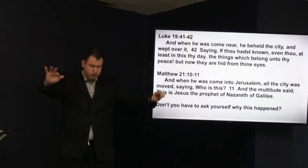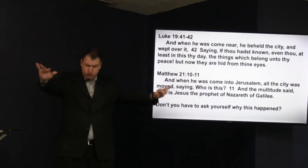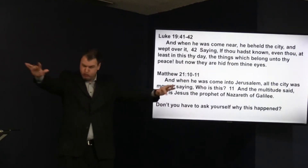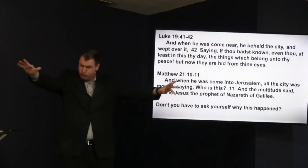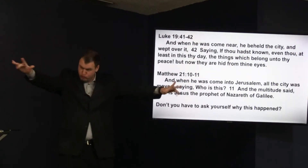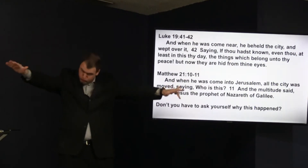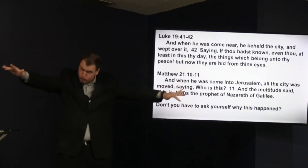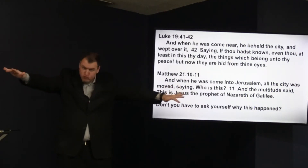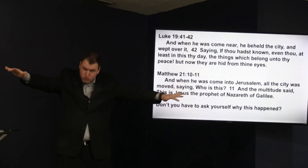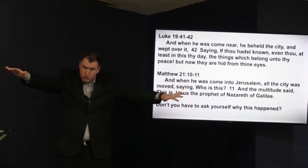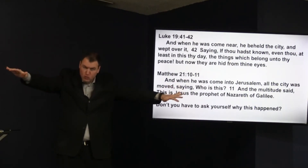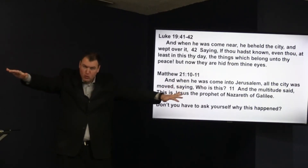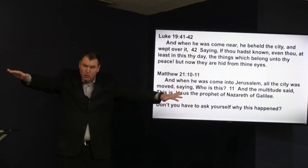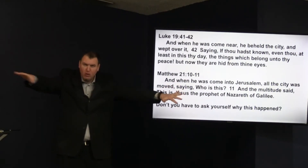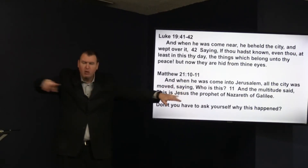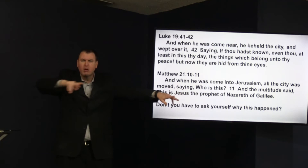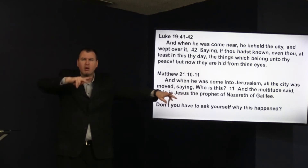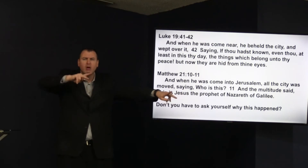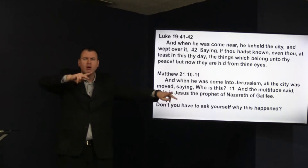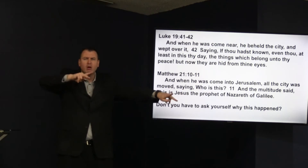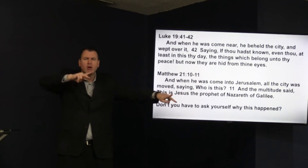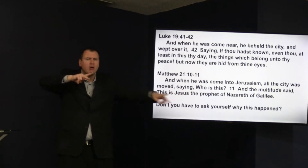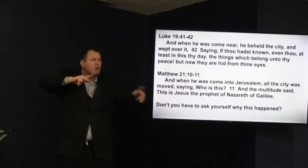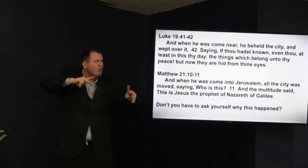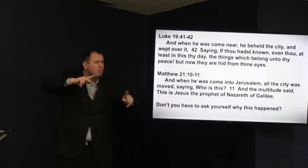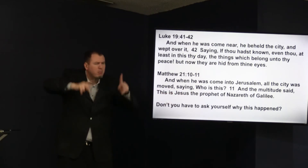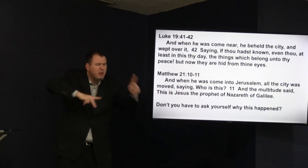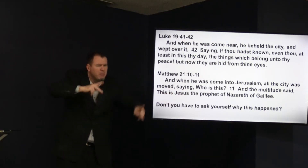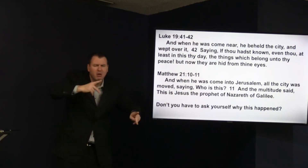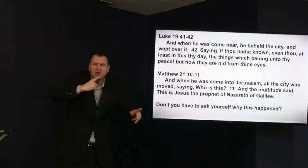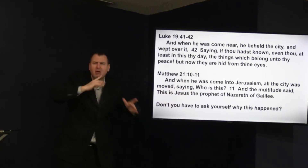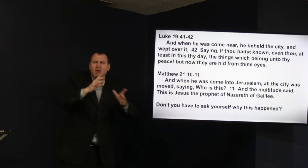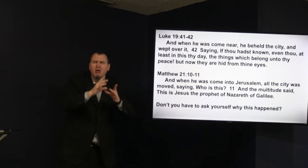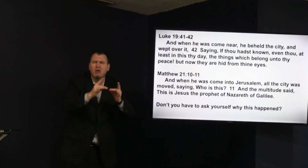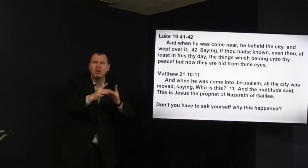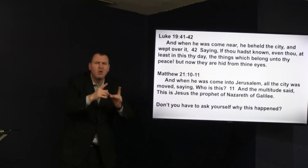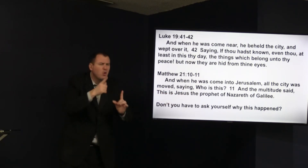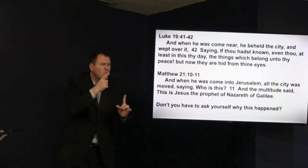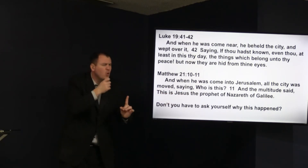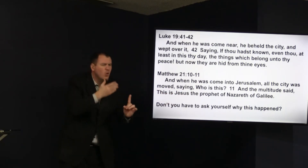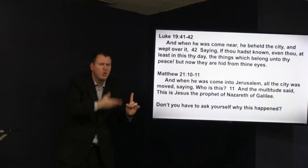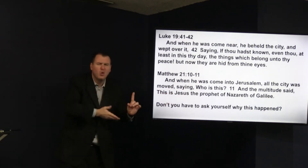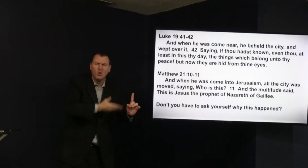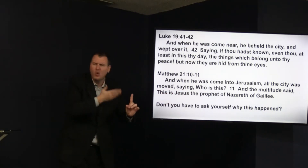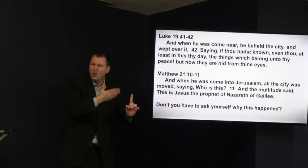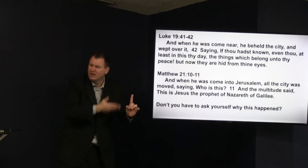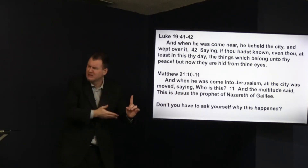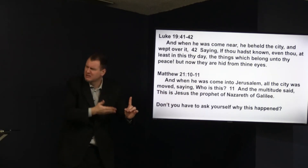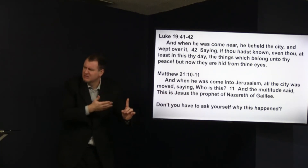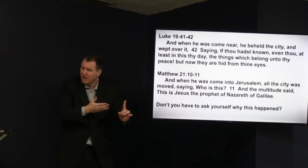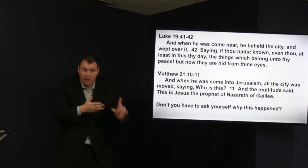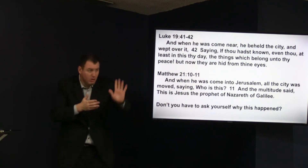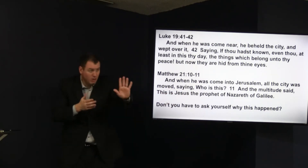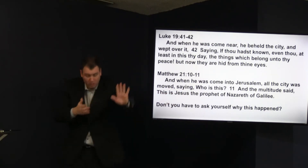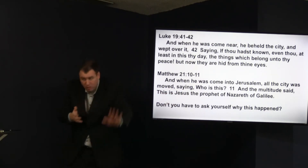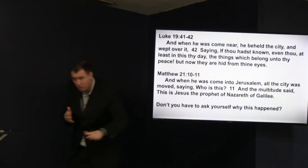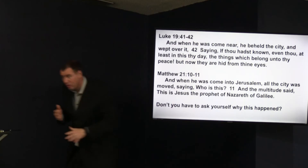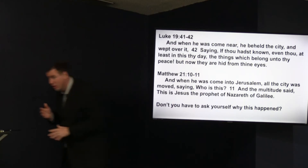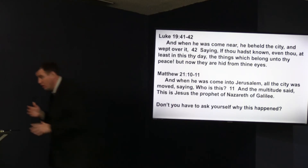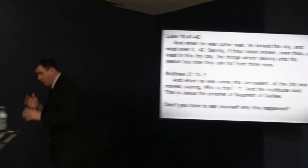how word spread, and it became such a big deal. And people said, wait, who